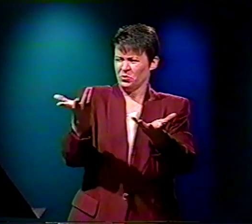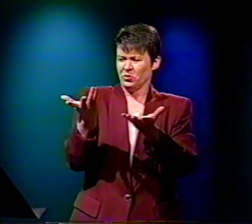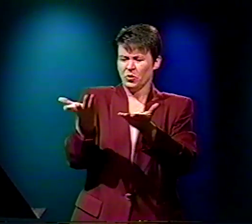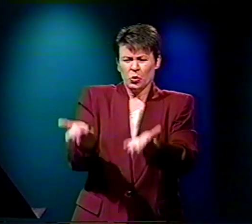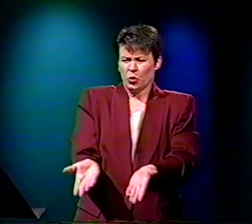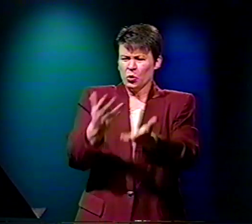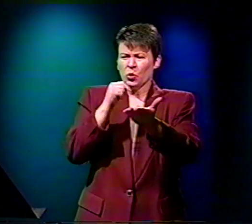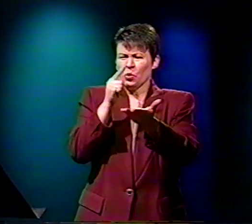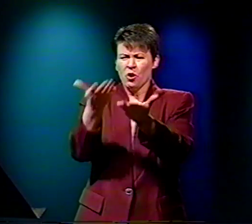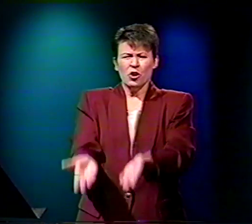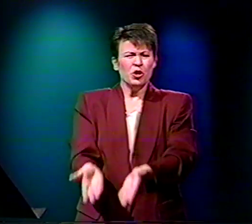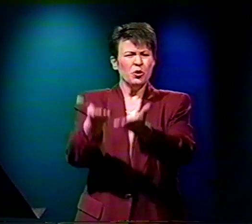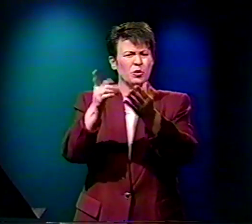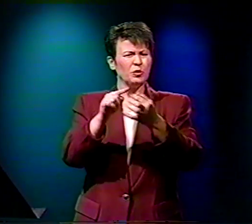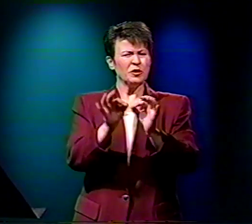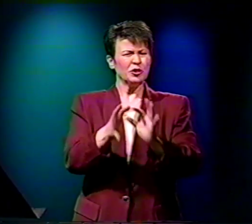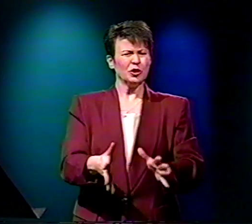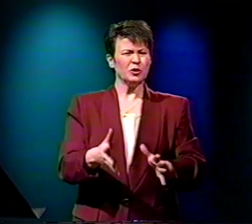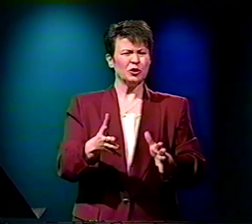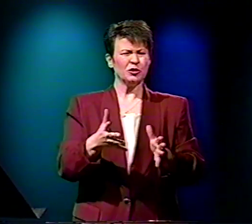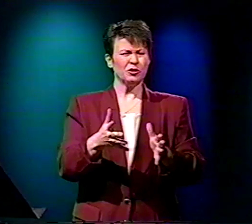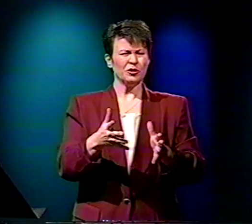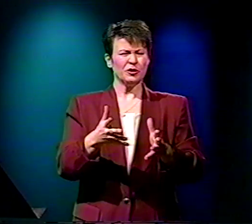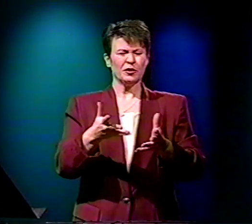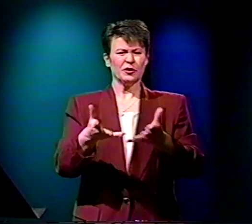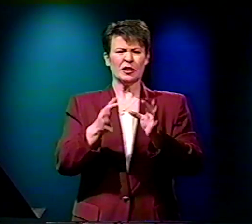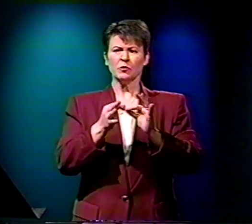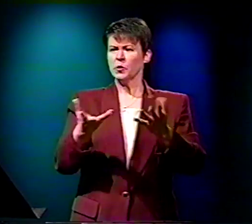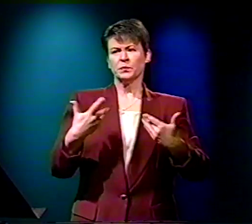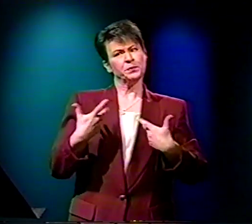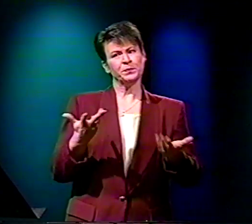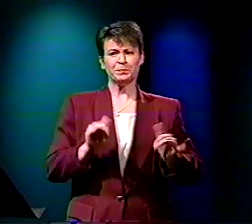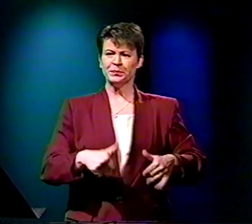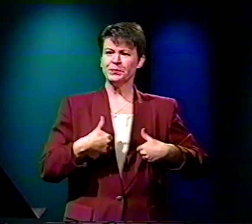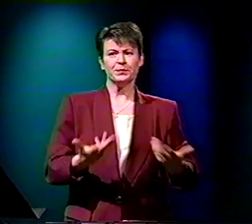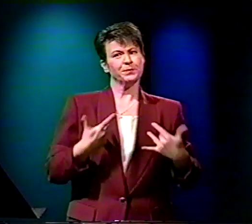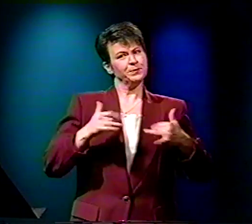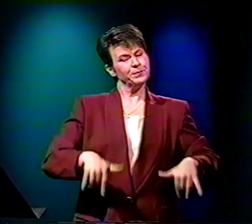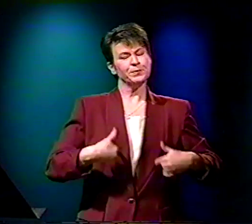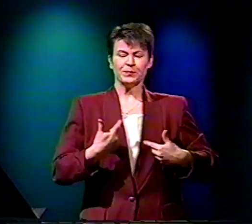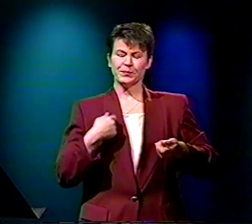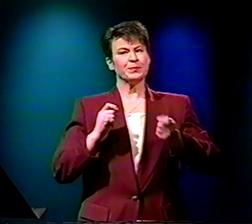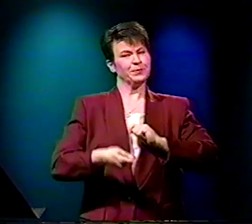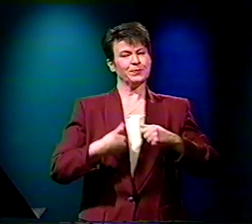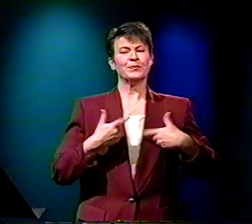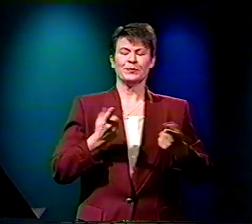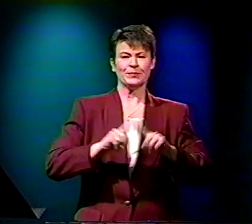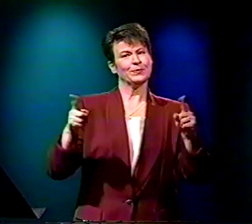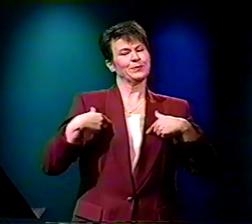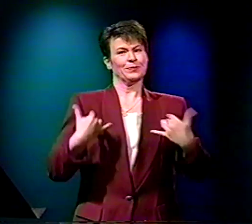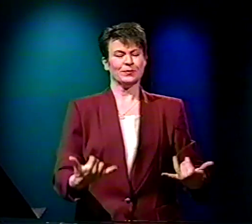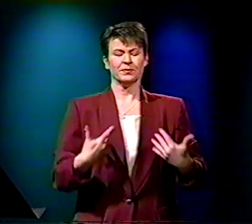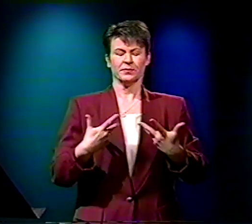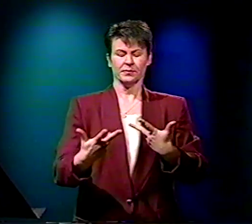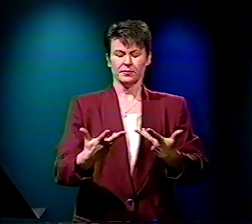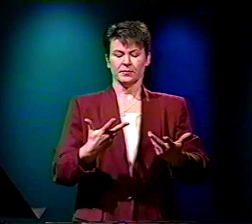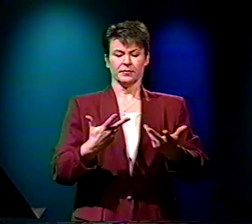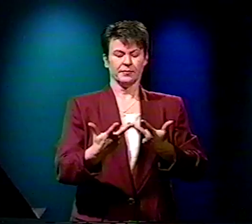people, because this again was a person that they did not recognize. Who was the interpreter? And the interpreter, well, I'm the interpreter and I'm changed, and now this is the service I'm going